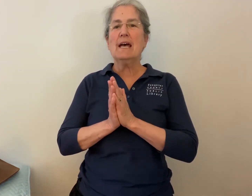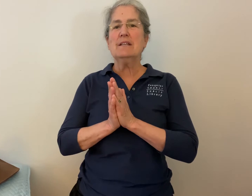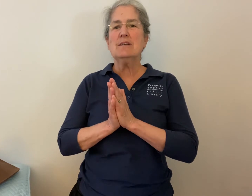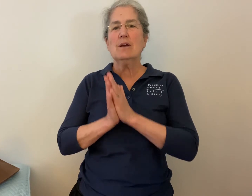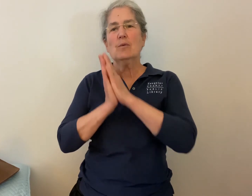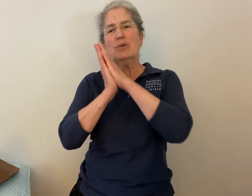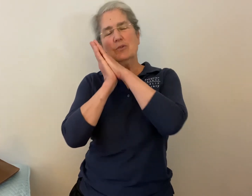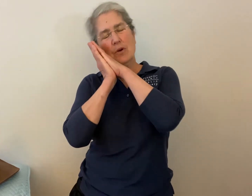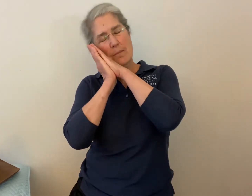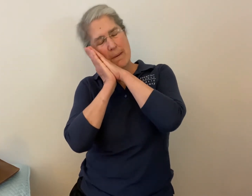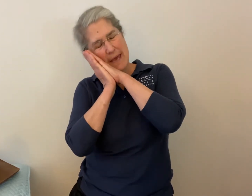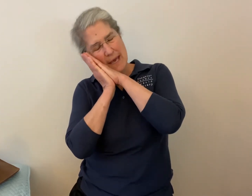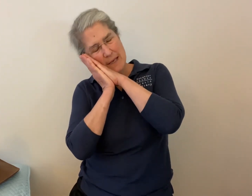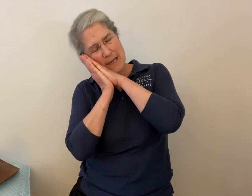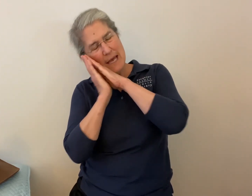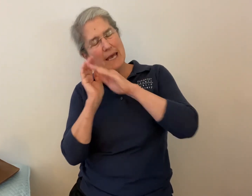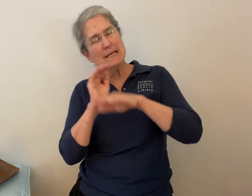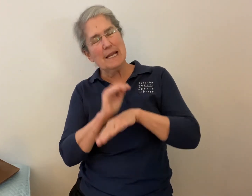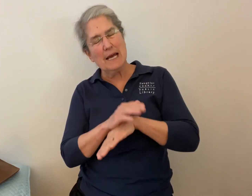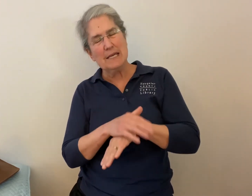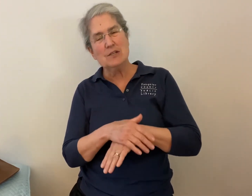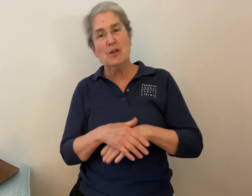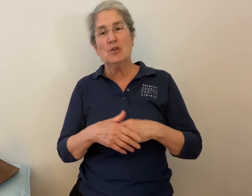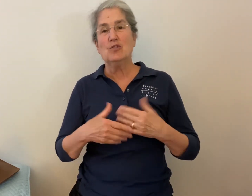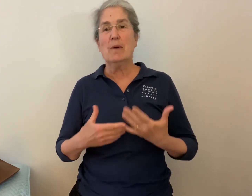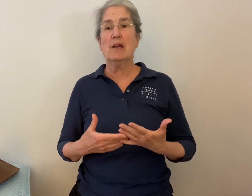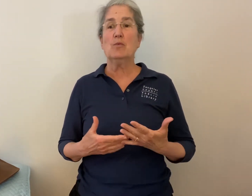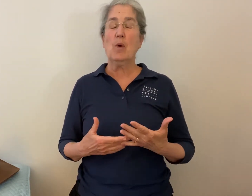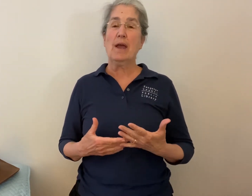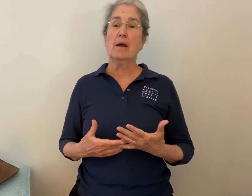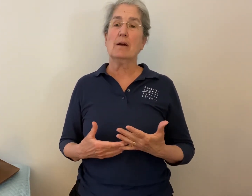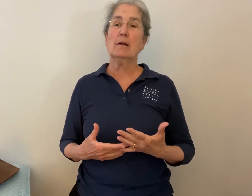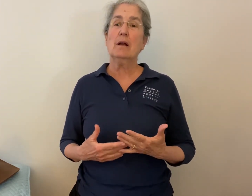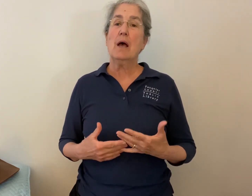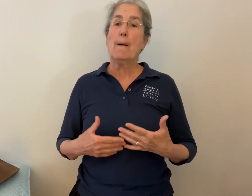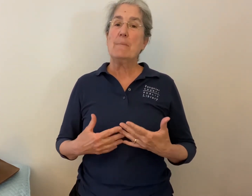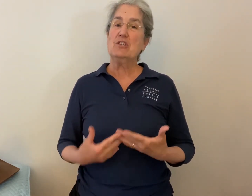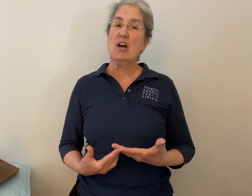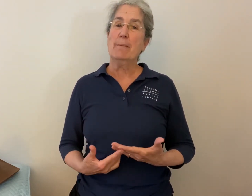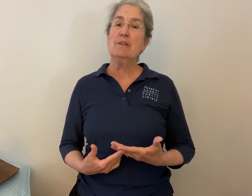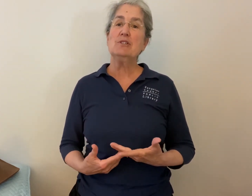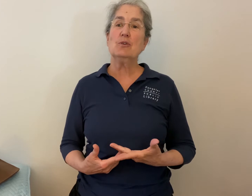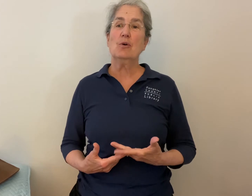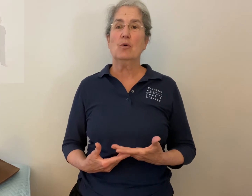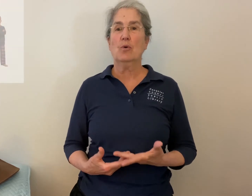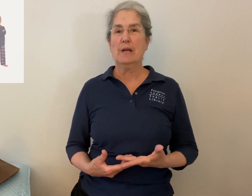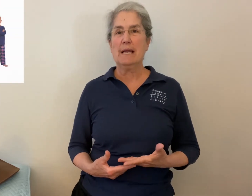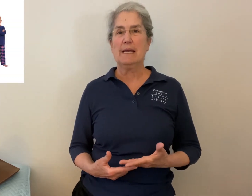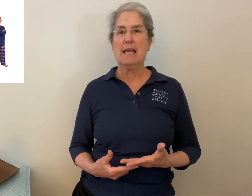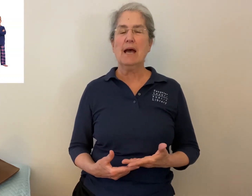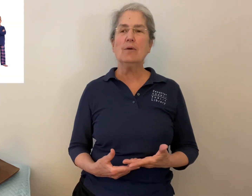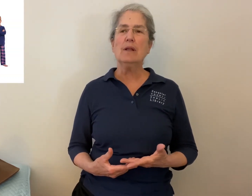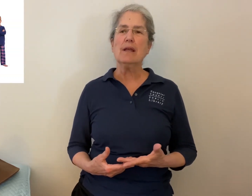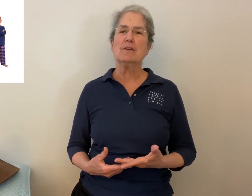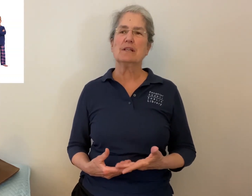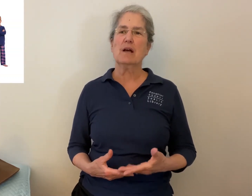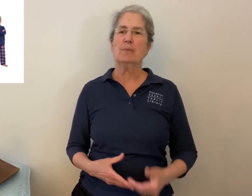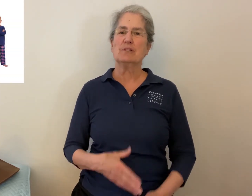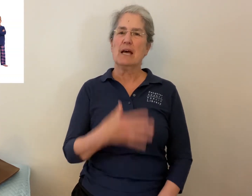And when you go to bed at night, you might wear pajamas or a nightgown. And there's a couple signs